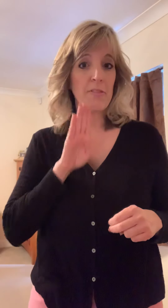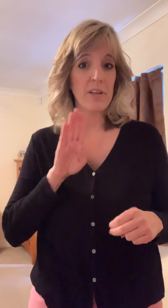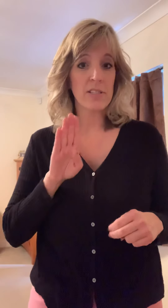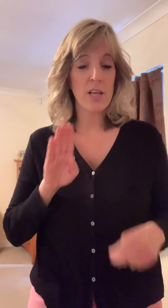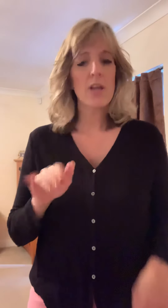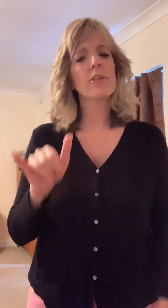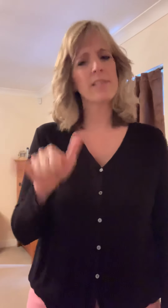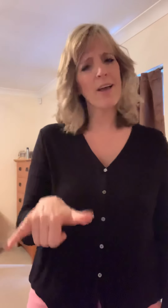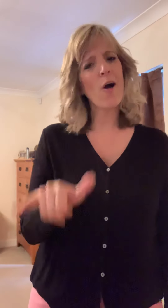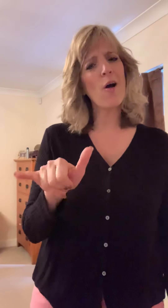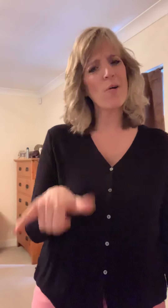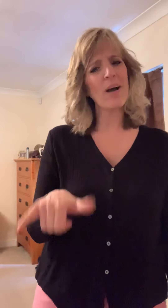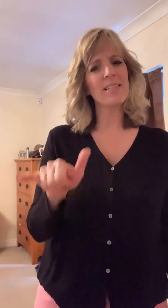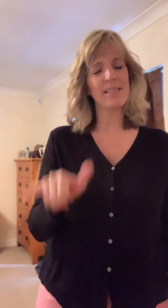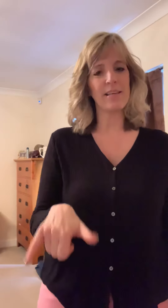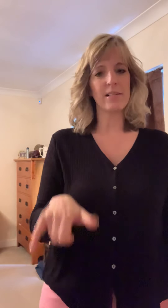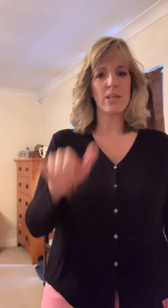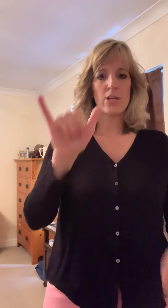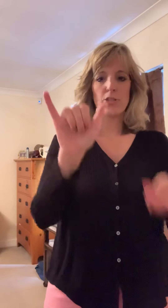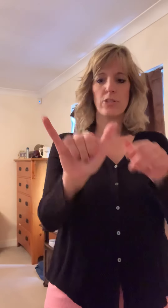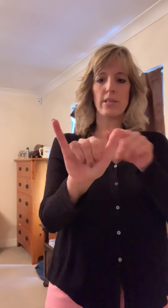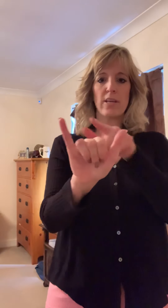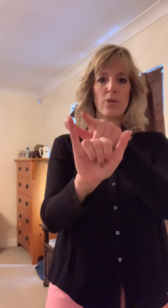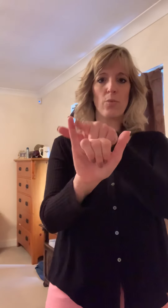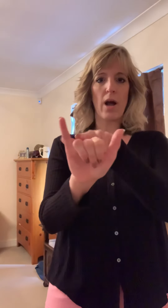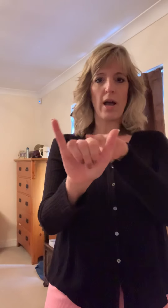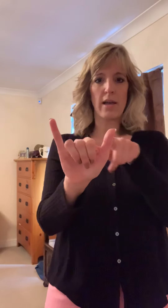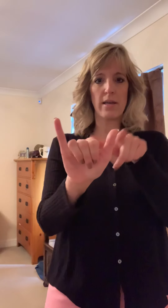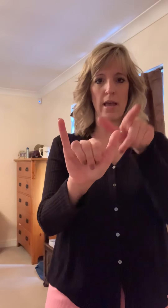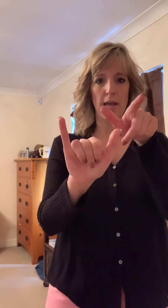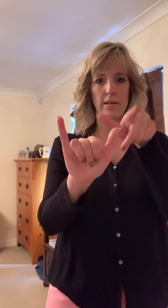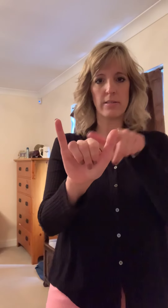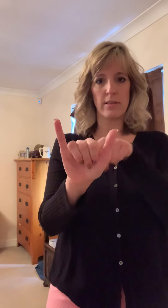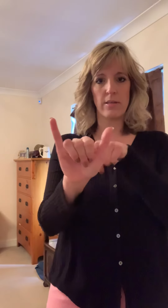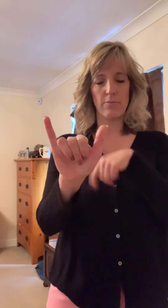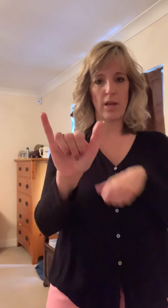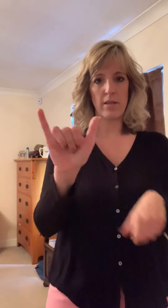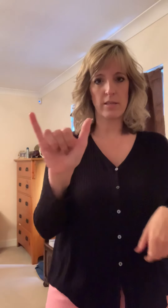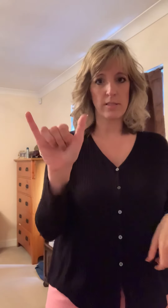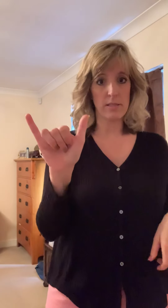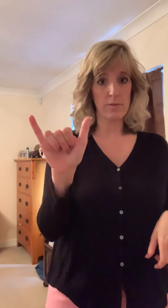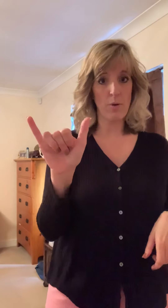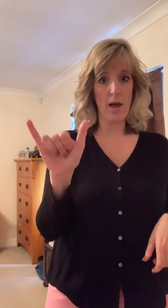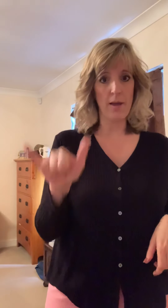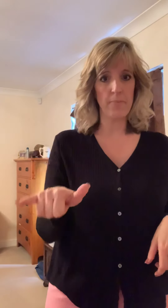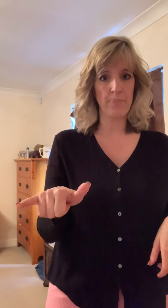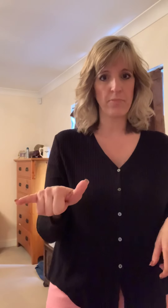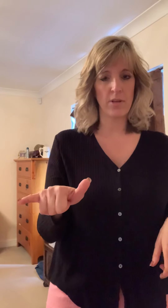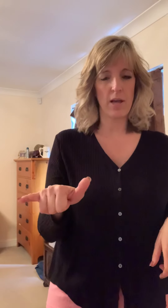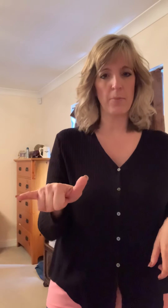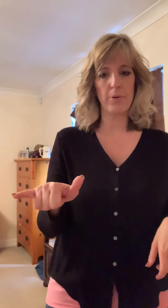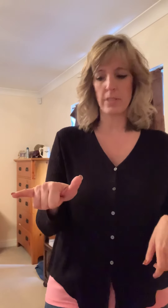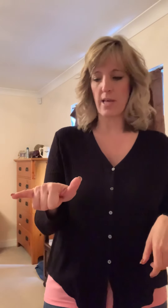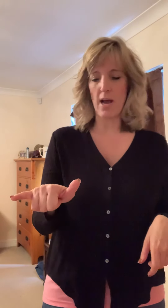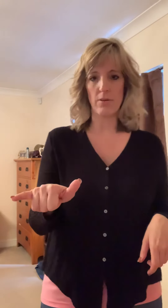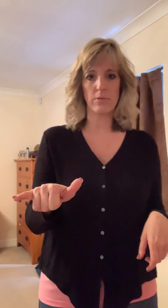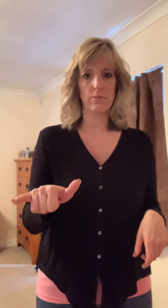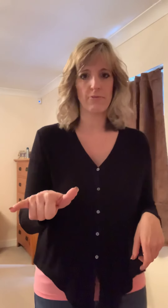breakfast, you'd say, oh, I see. So you take your Y hand, right? Because this is Y, kind of put it down, face